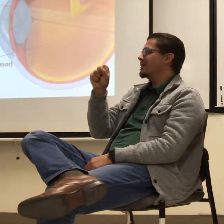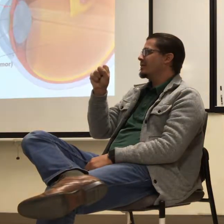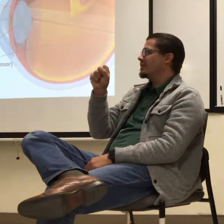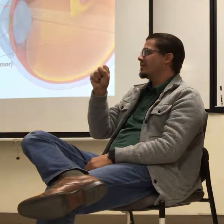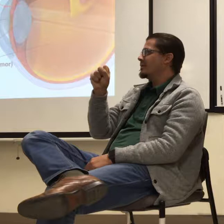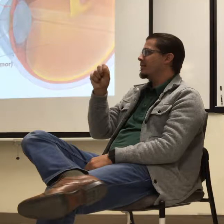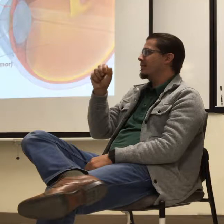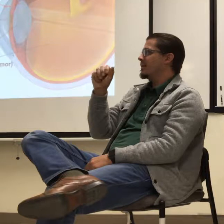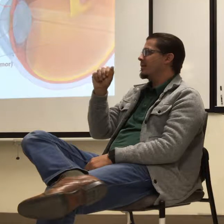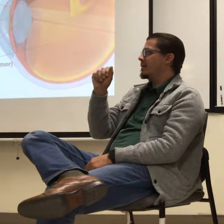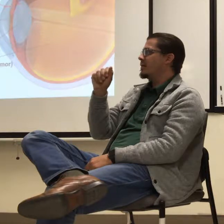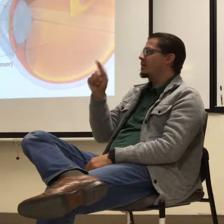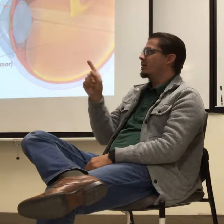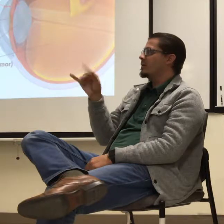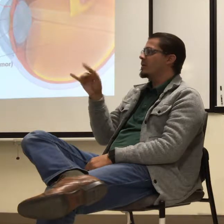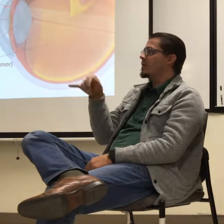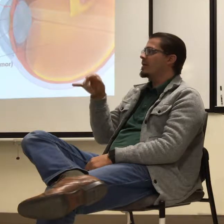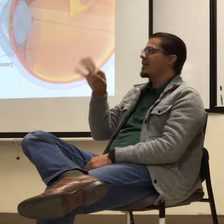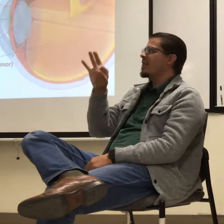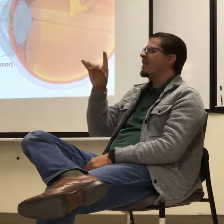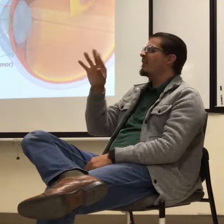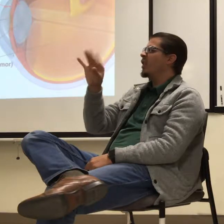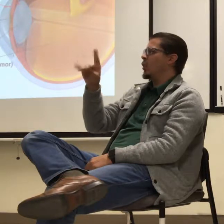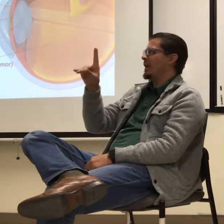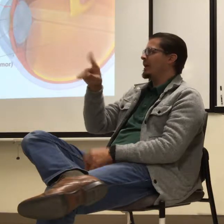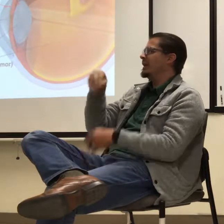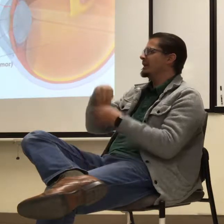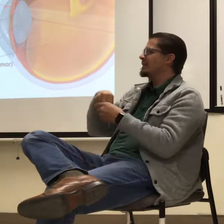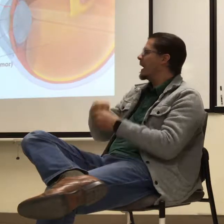our picture include the anterior chamber,